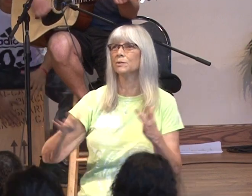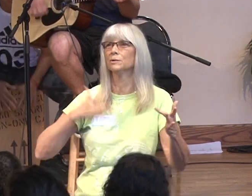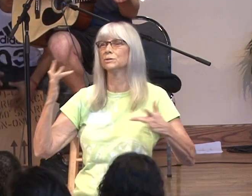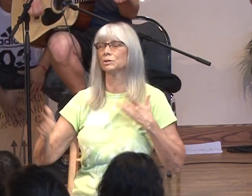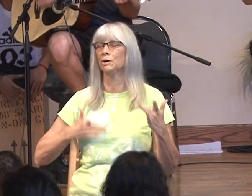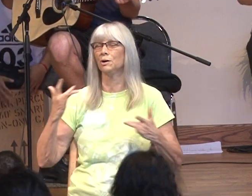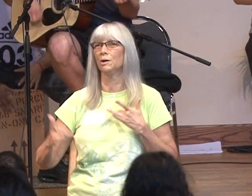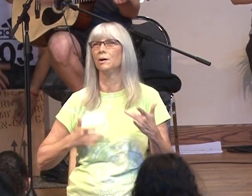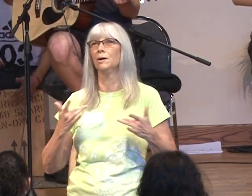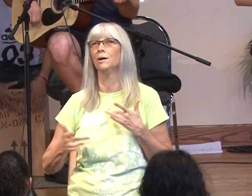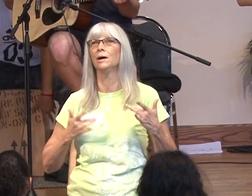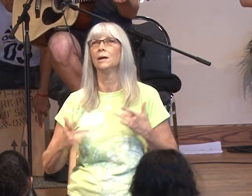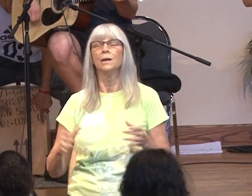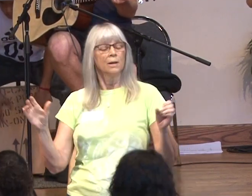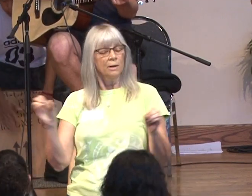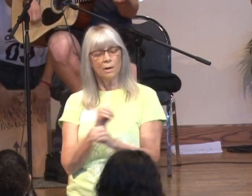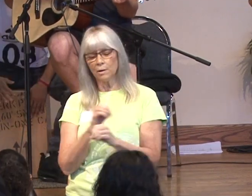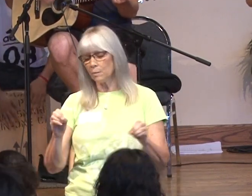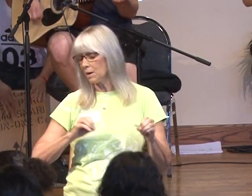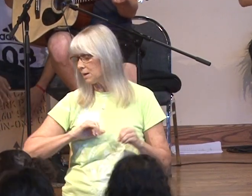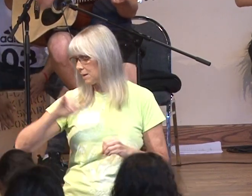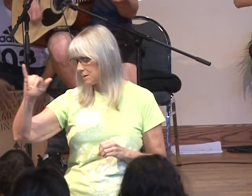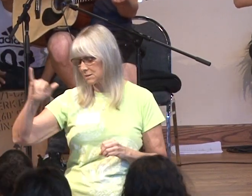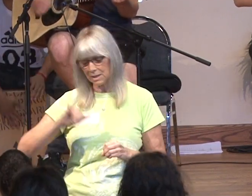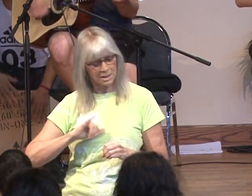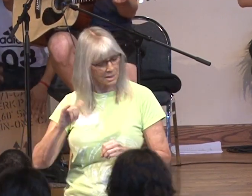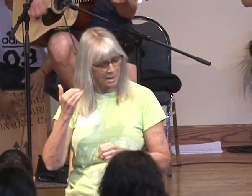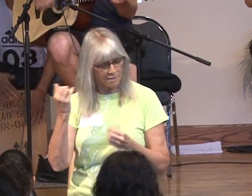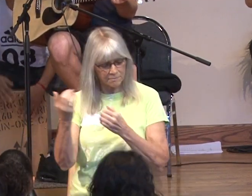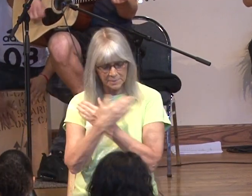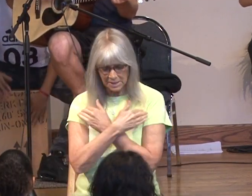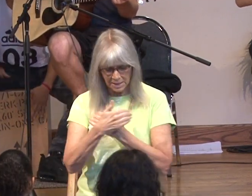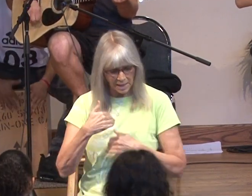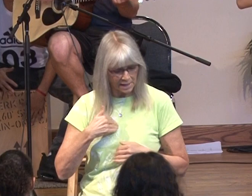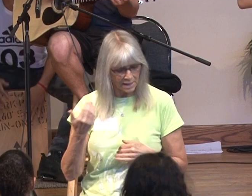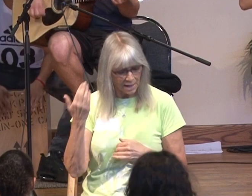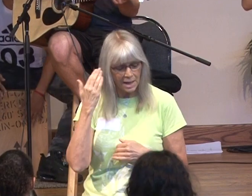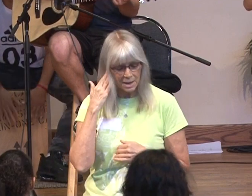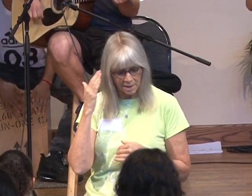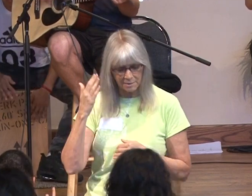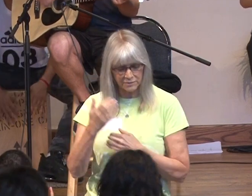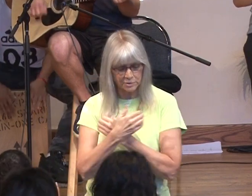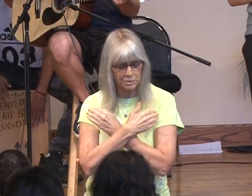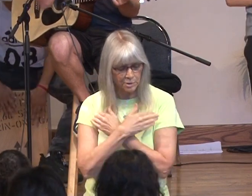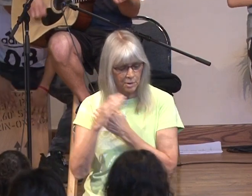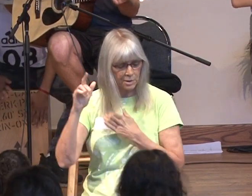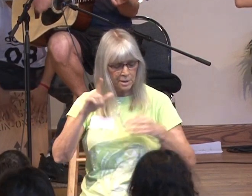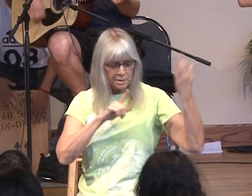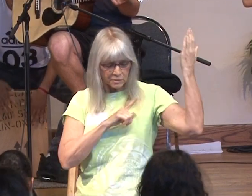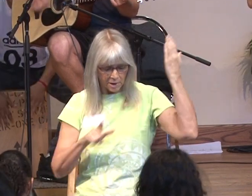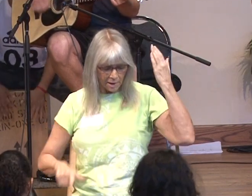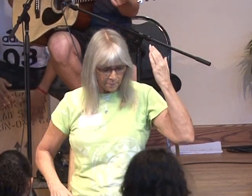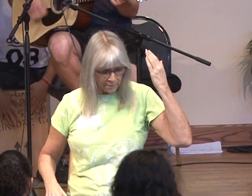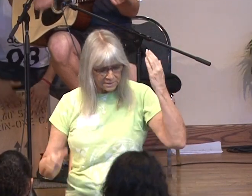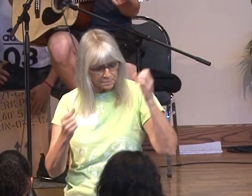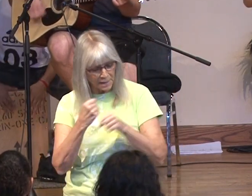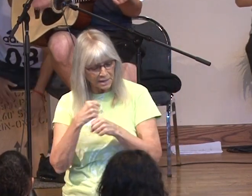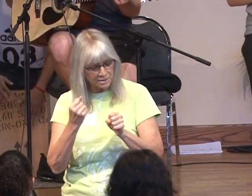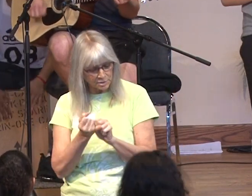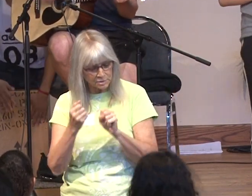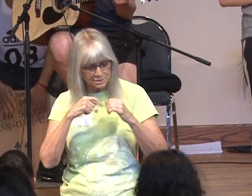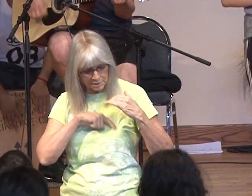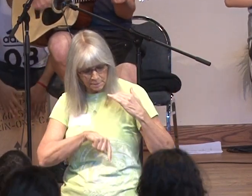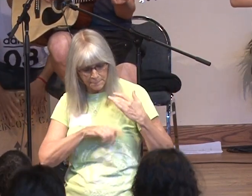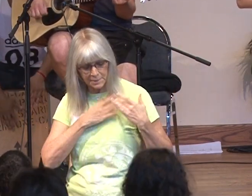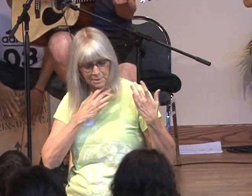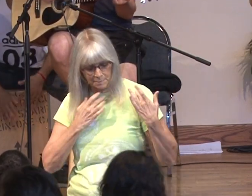you joy. No one else can love you like I love you, Lord. Cause I was